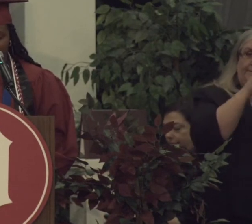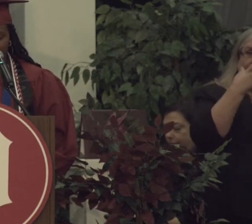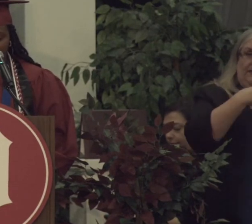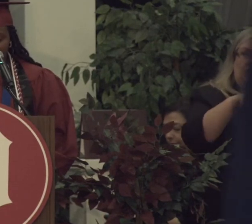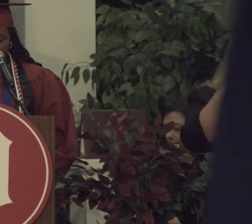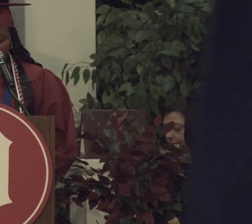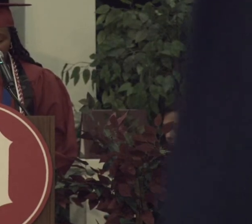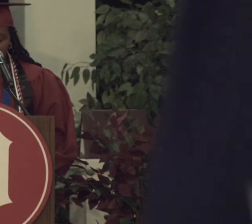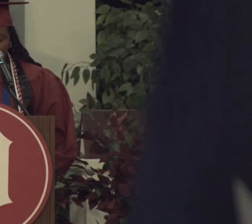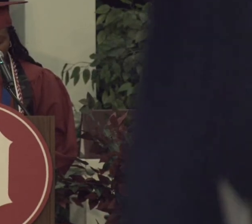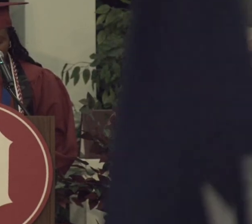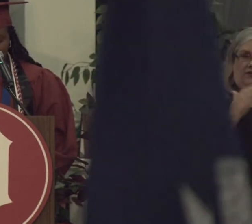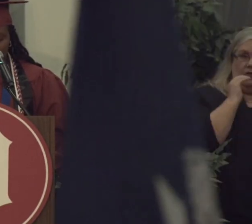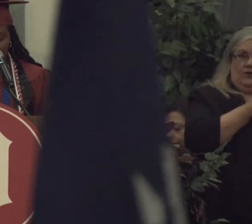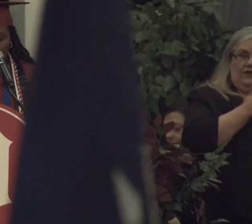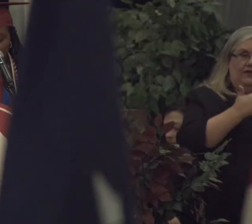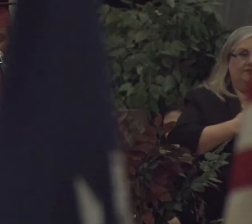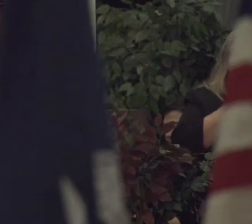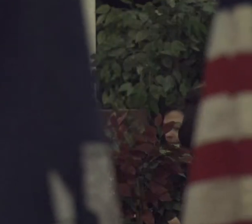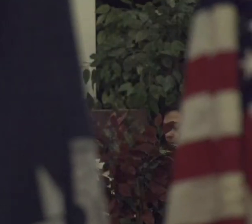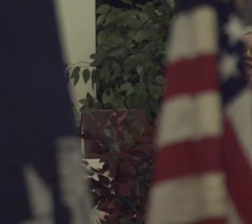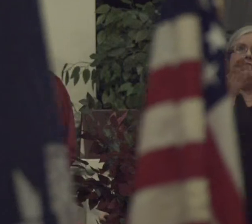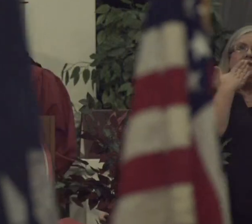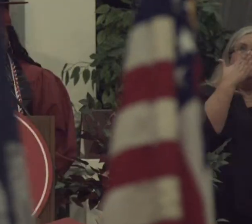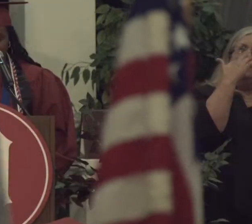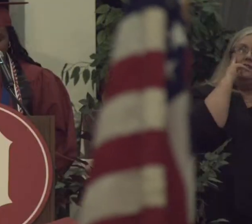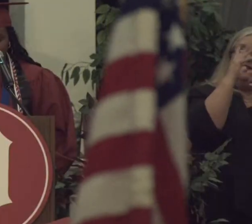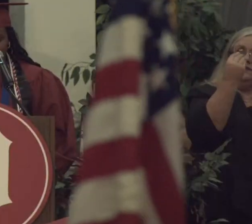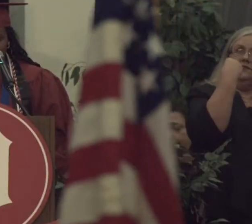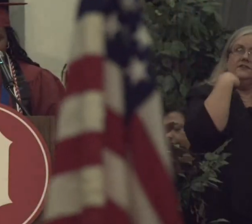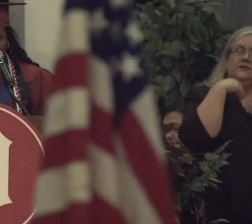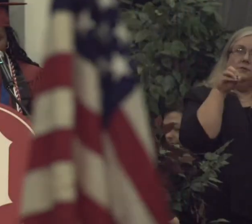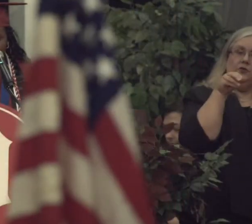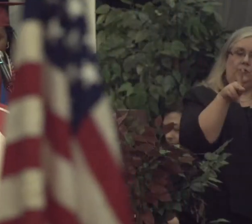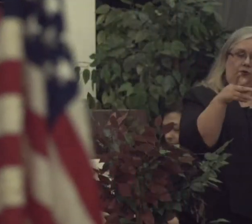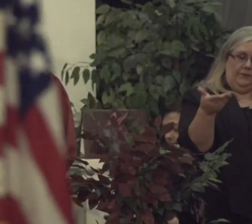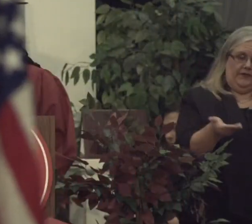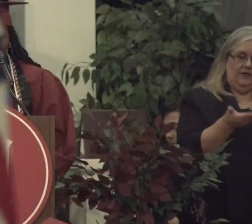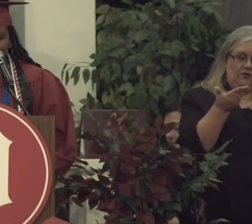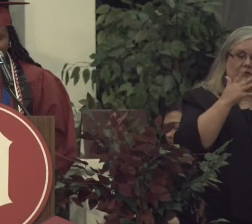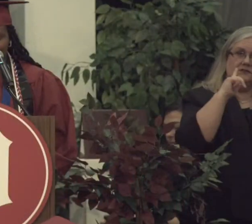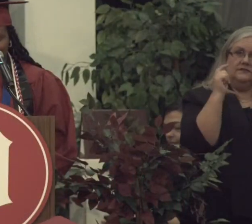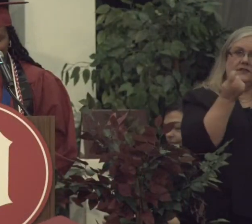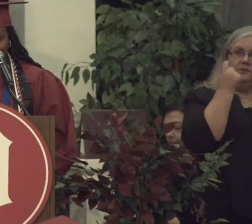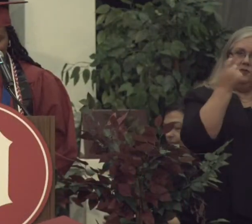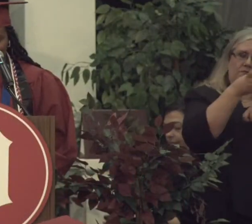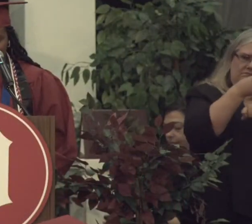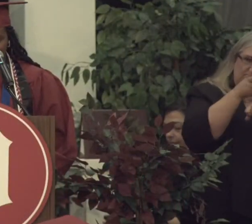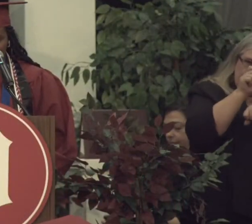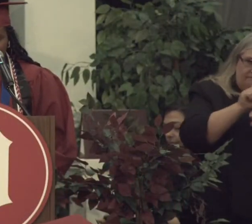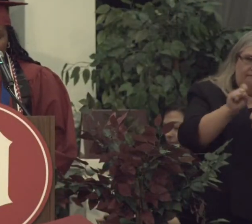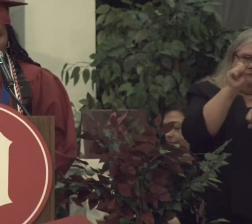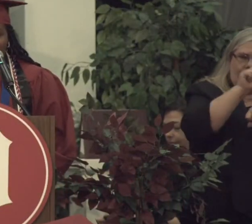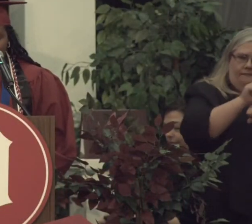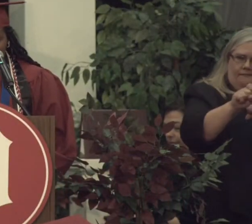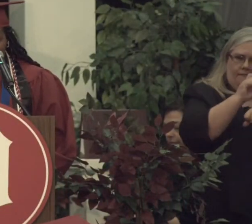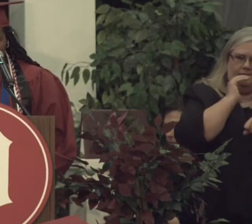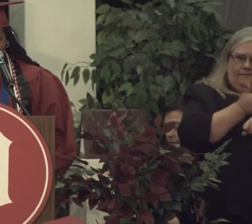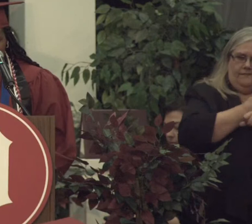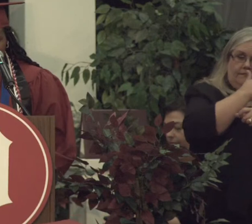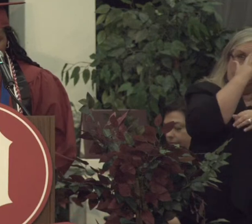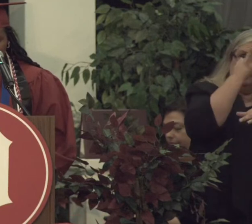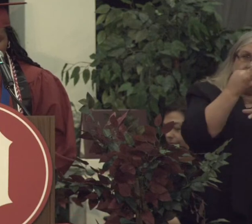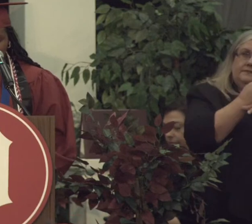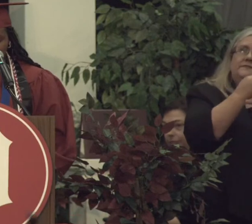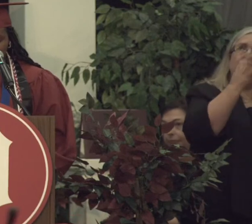lives. Thank you for giving us the opportunity to be here and celebrate our hard work and dedication. We ask that you